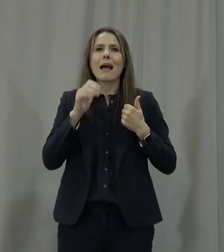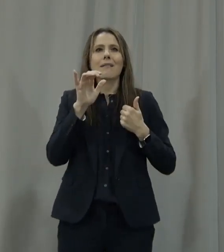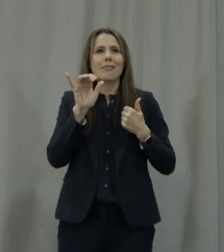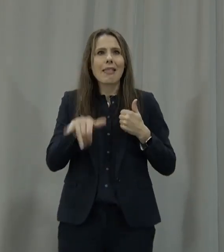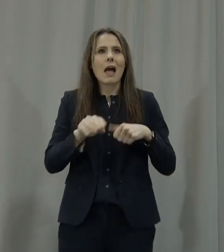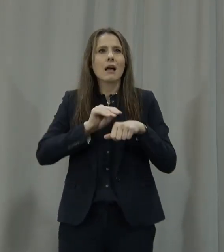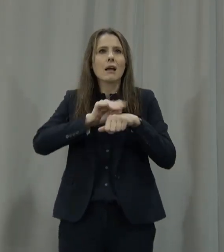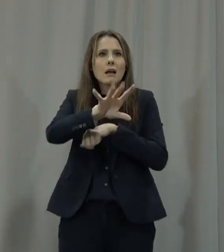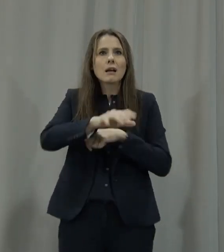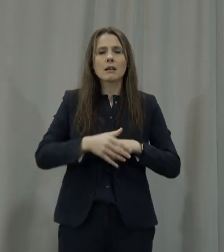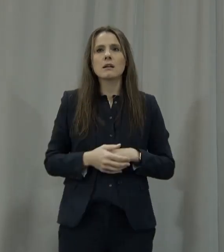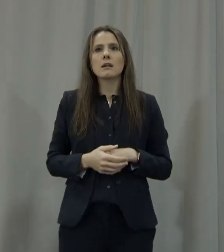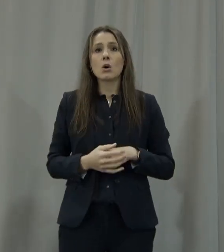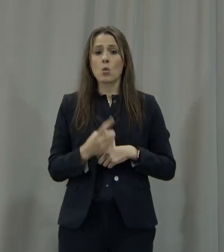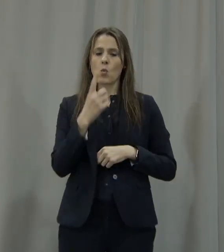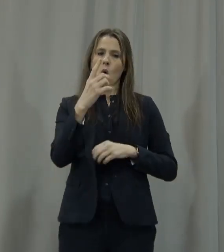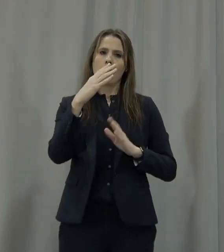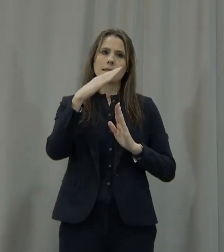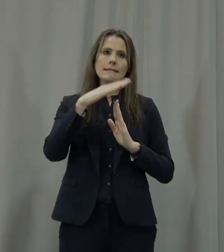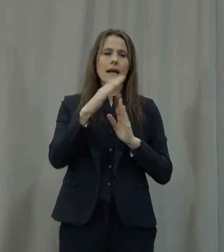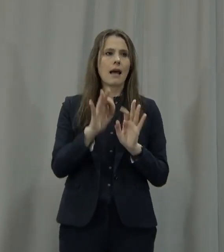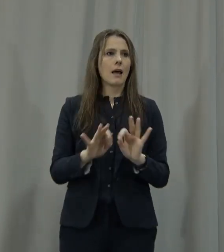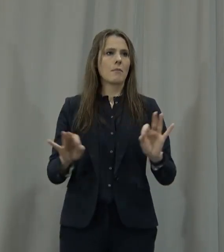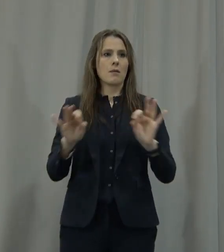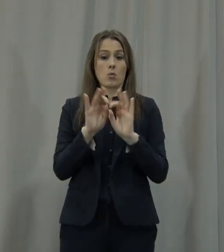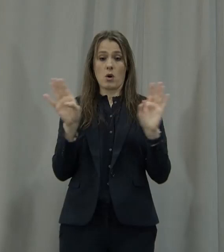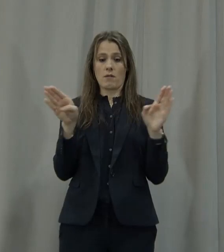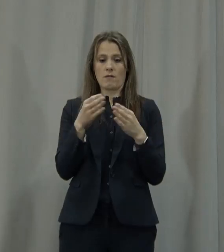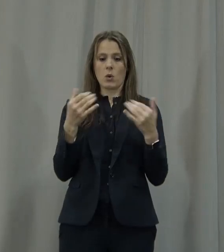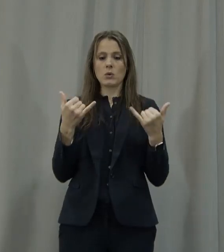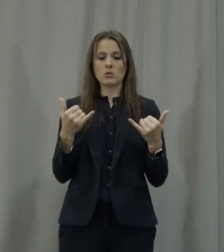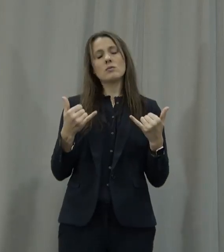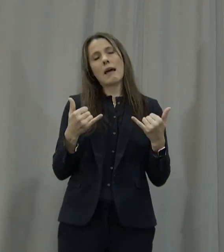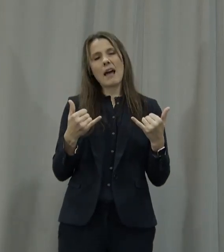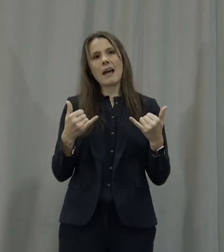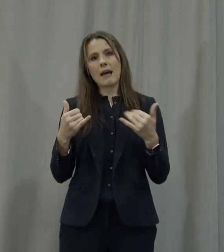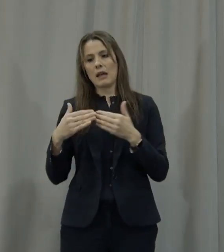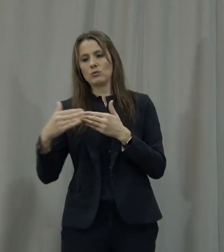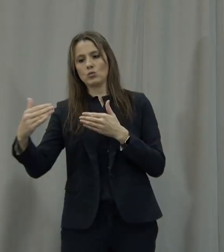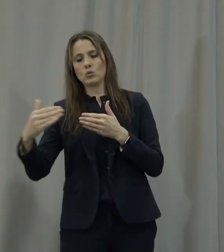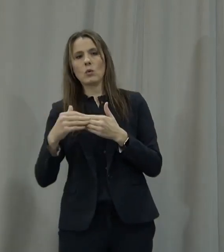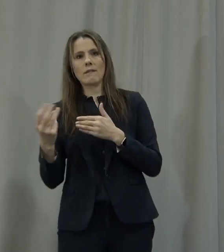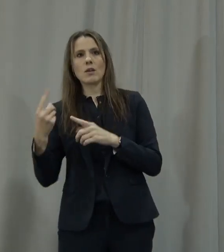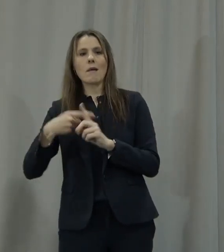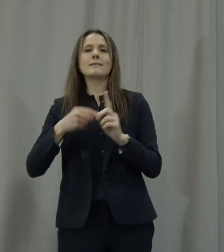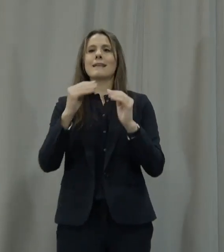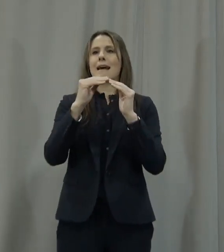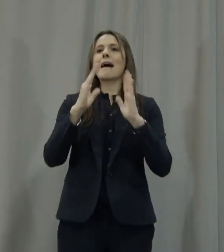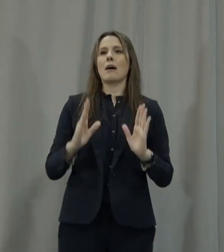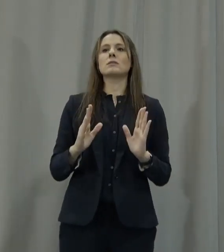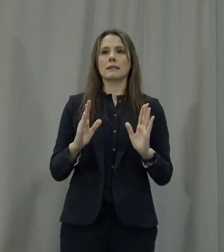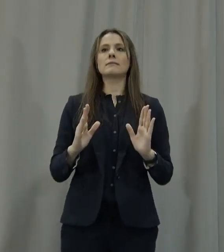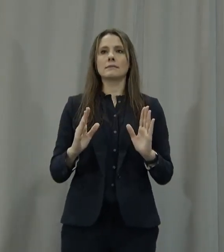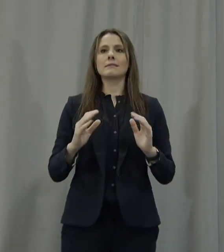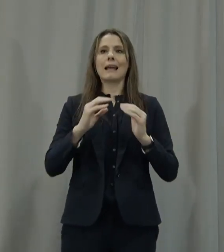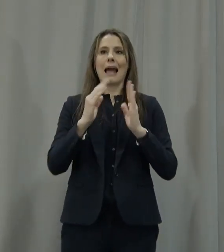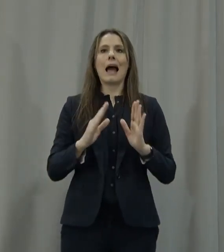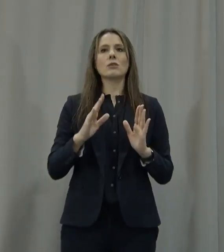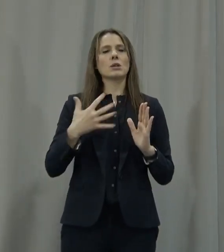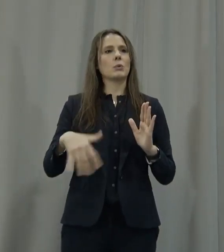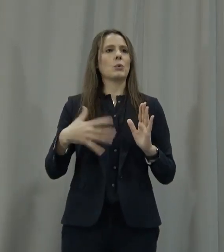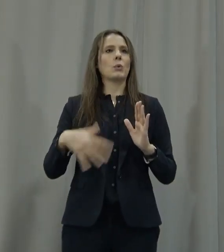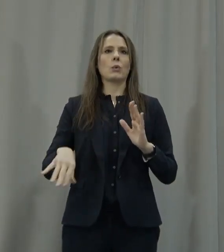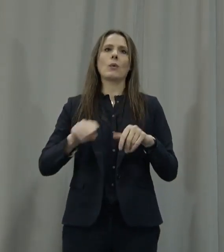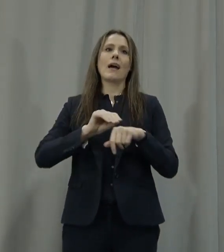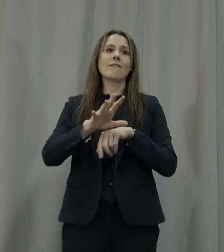one of the main areas in which we'll be focusing on today and next and in a few months will be housing, because that affects health